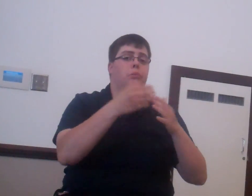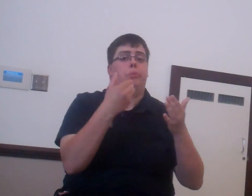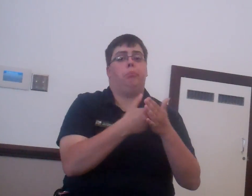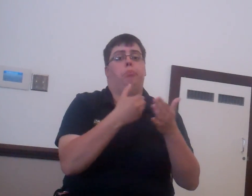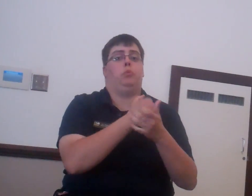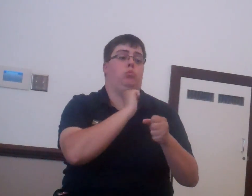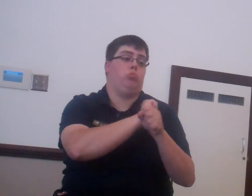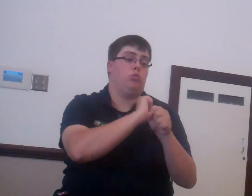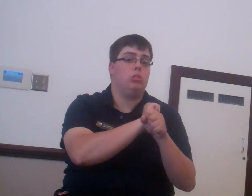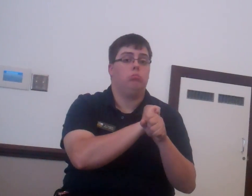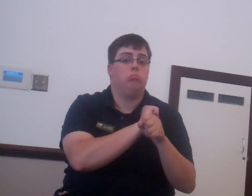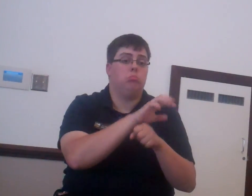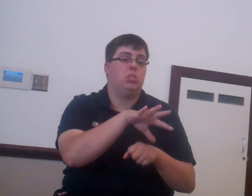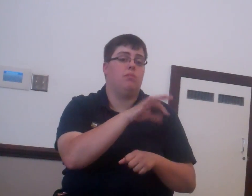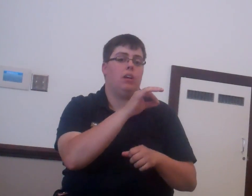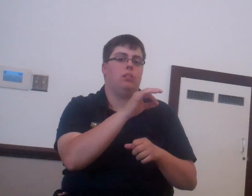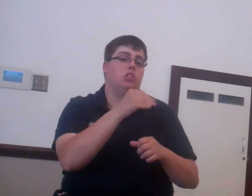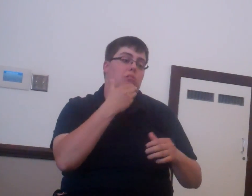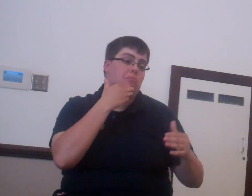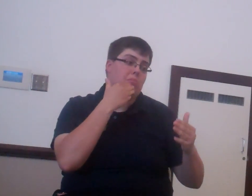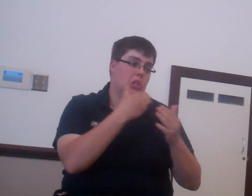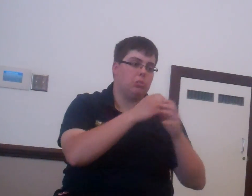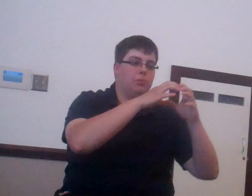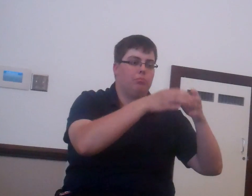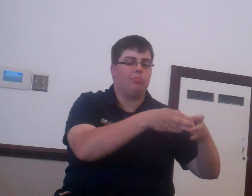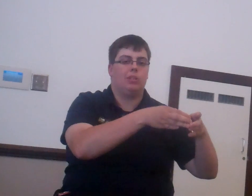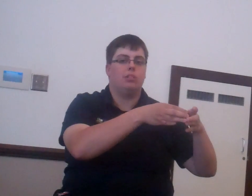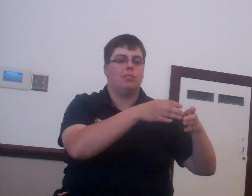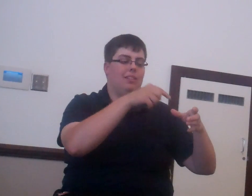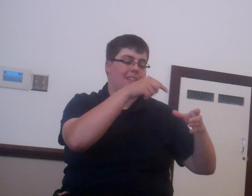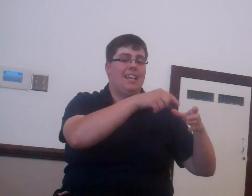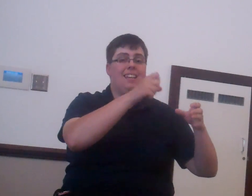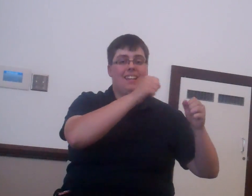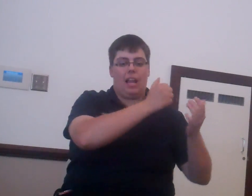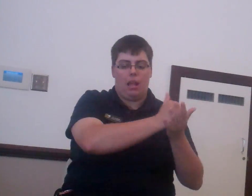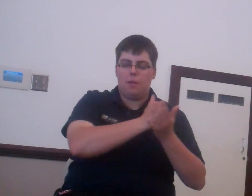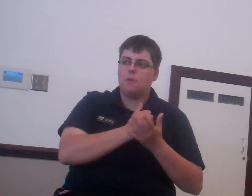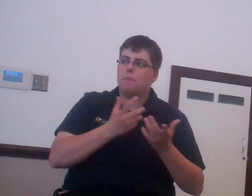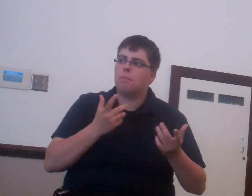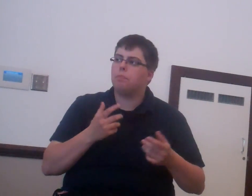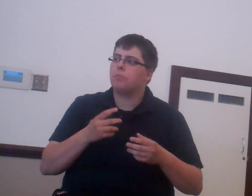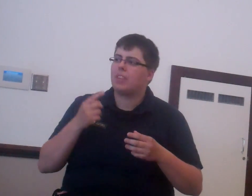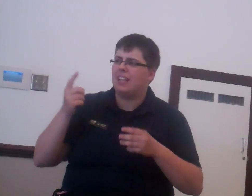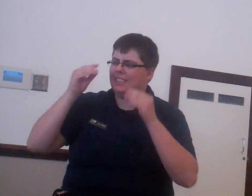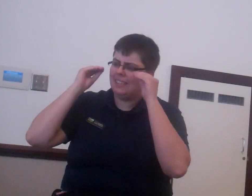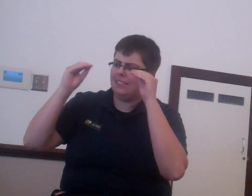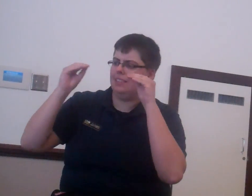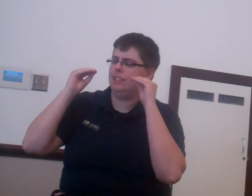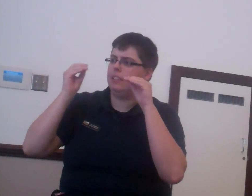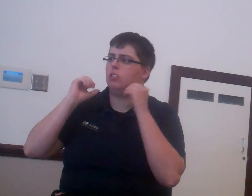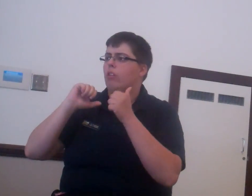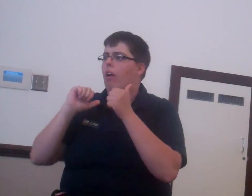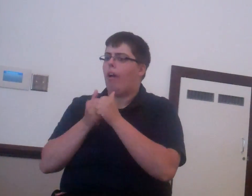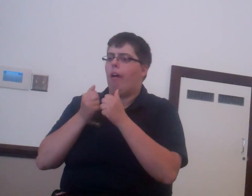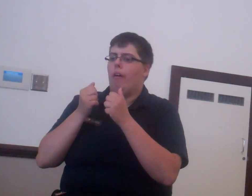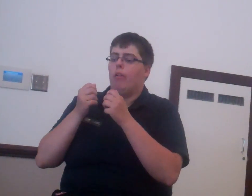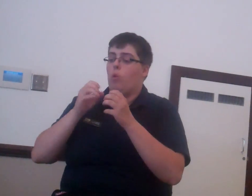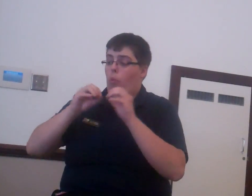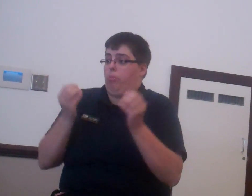figure out how to be the good kid at work, right? Like they can help teach you all the rules and the norms of the organization